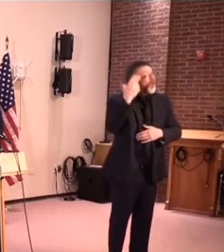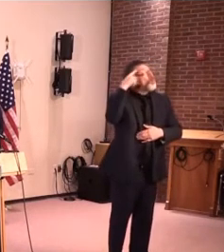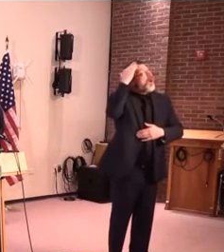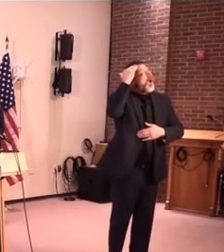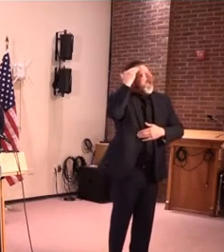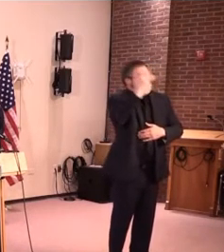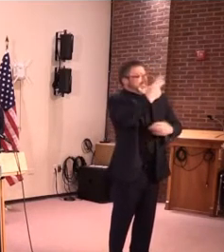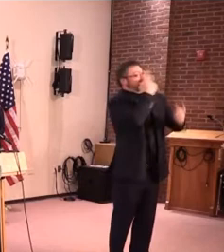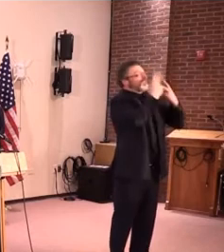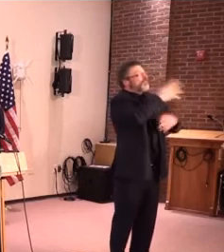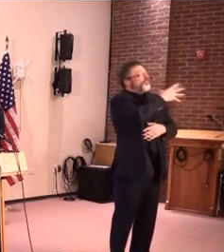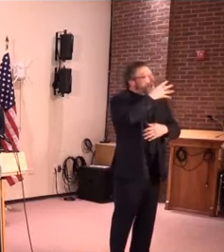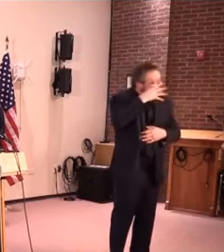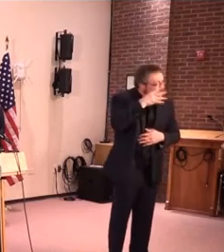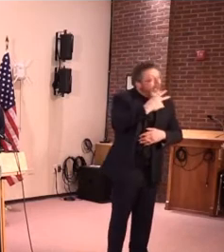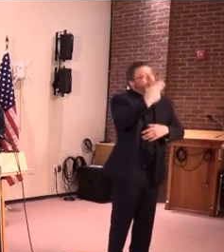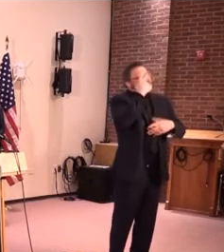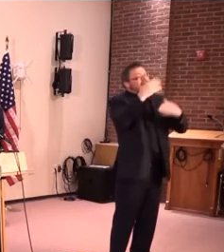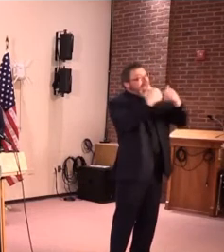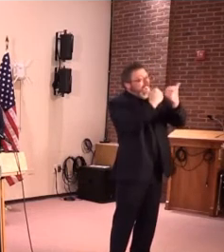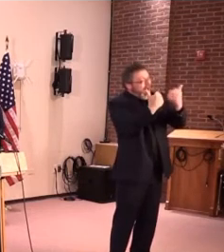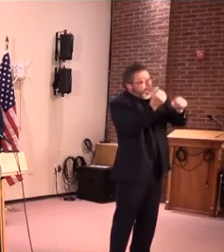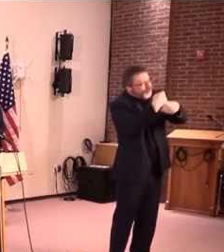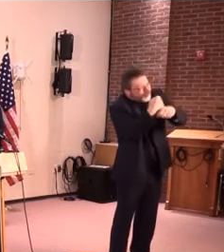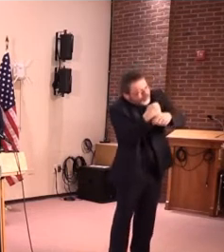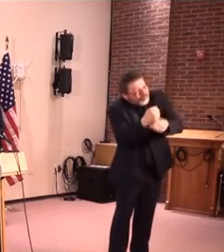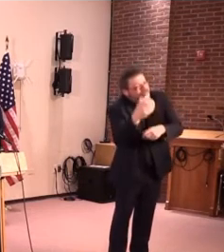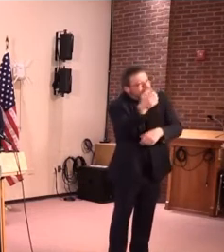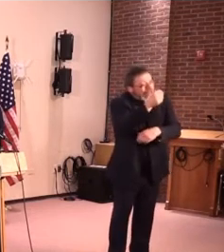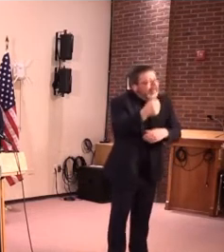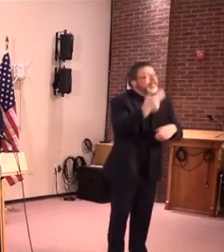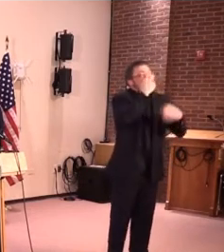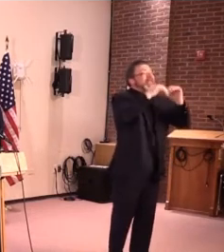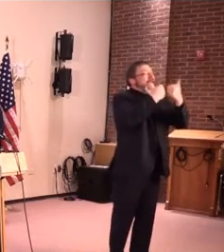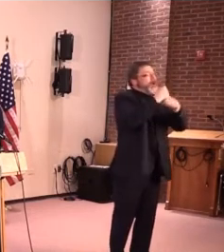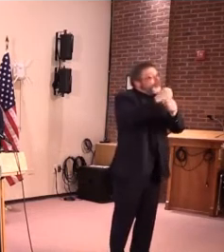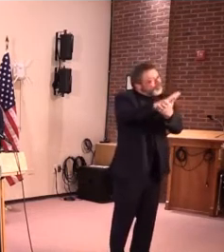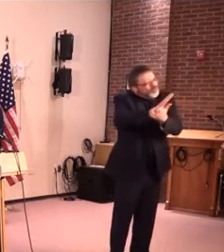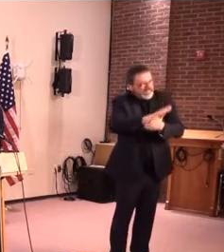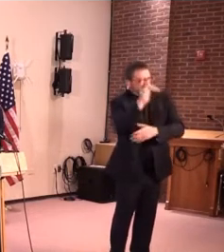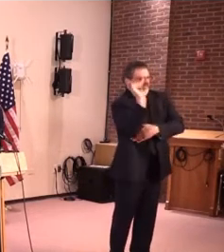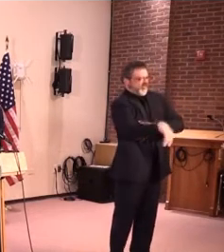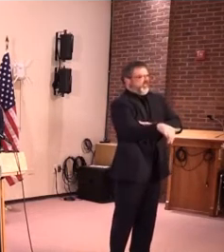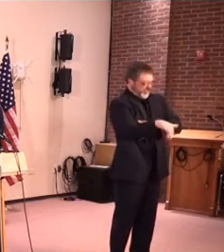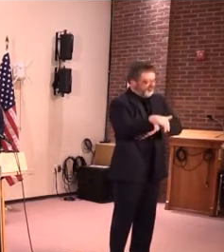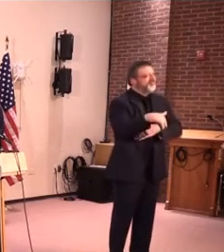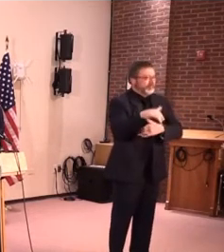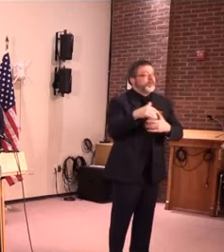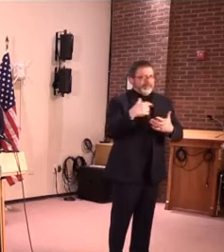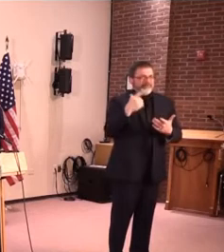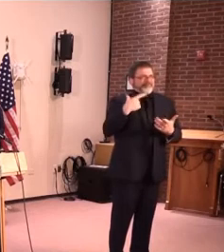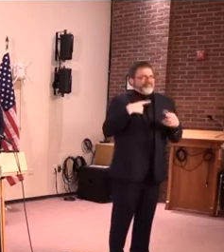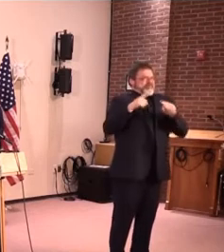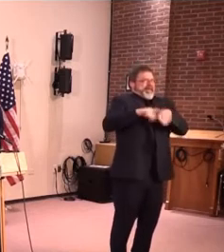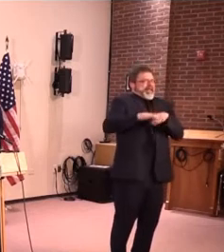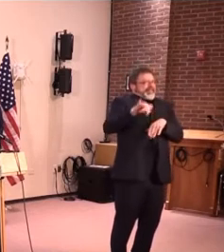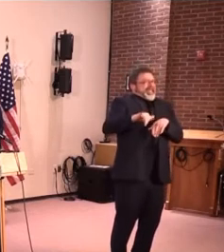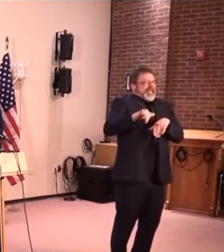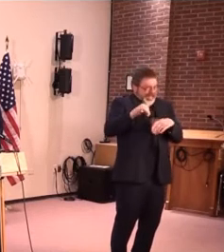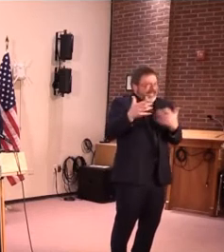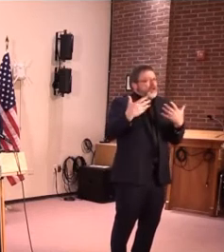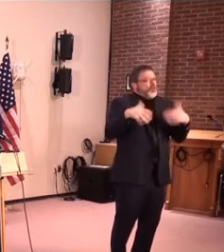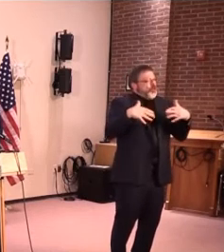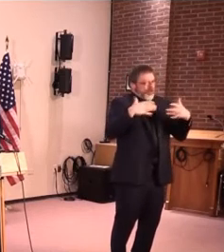Dairy needs immediate term stimulus grants to maintain farms and continued food production.